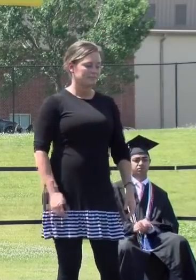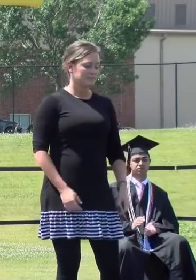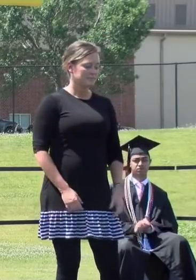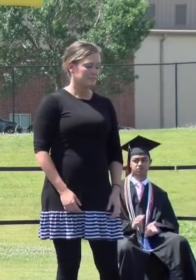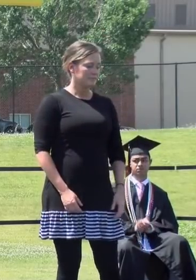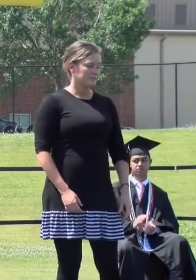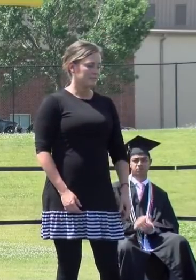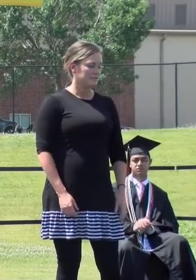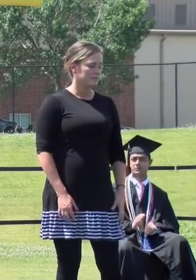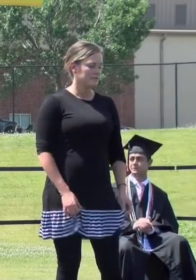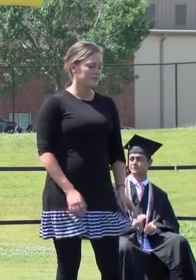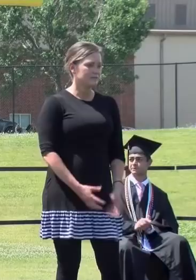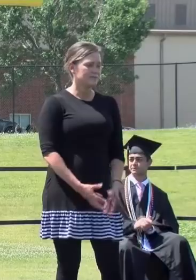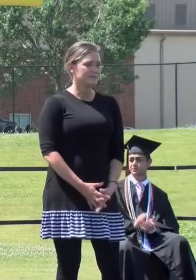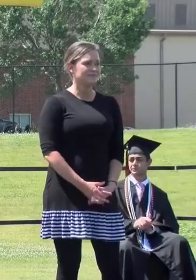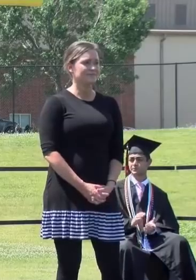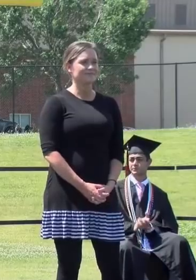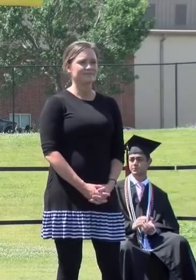Well deserved.